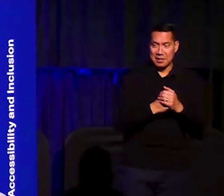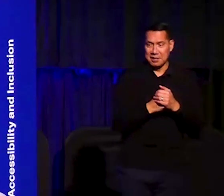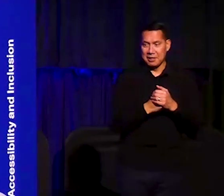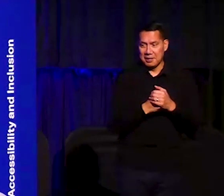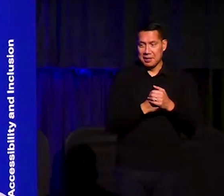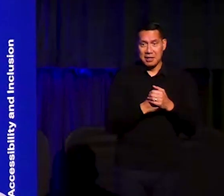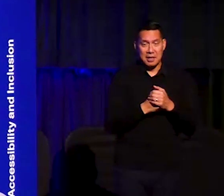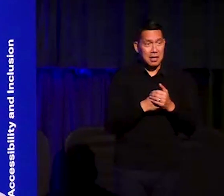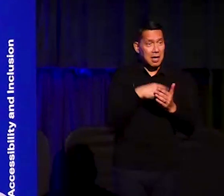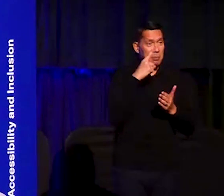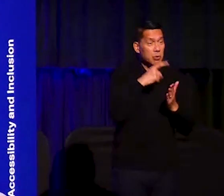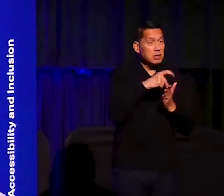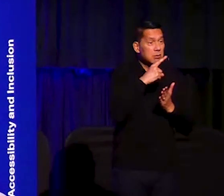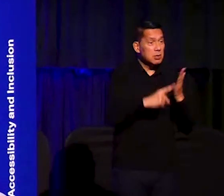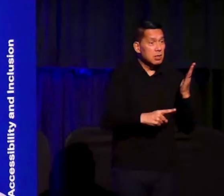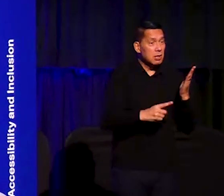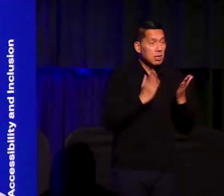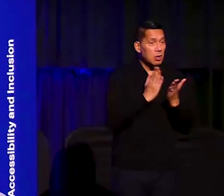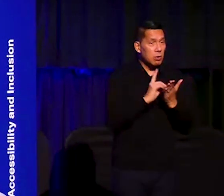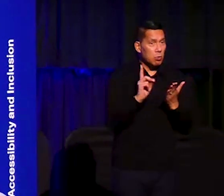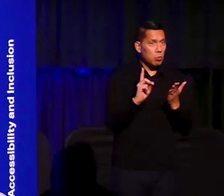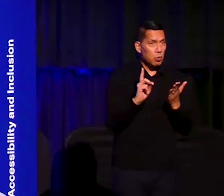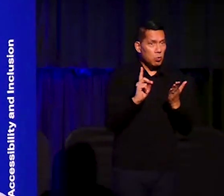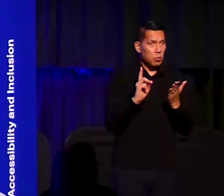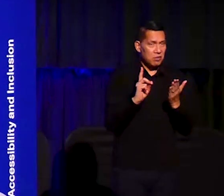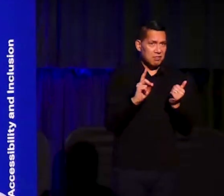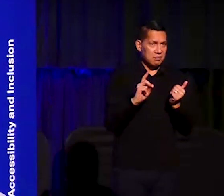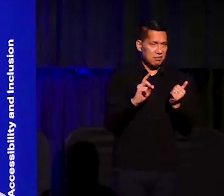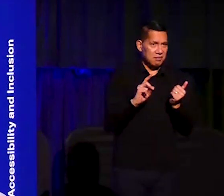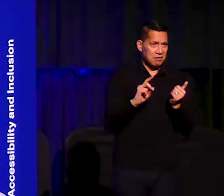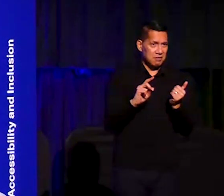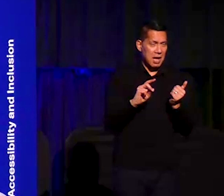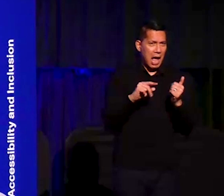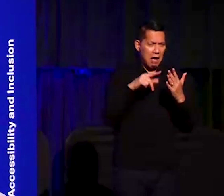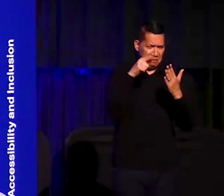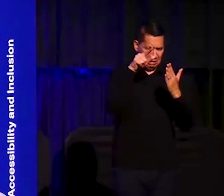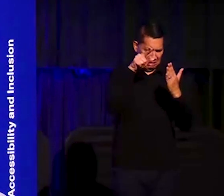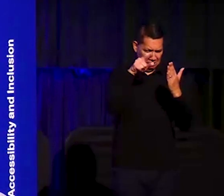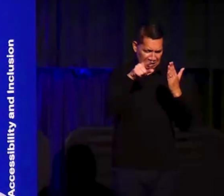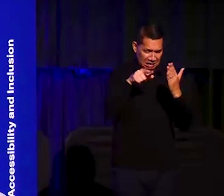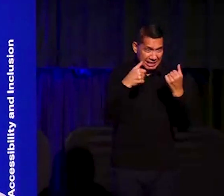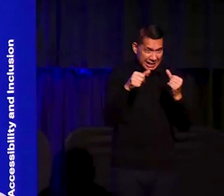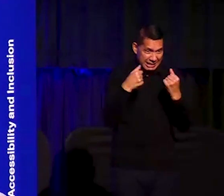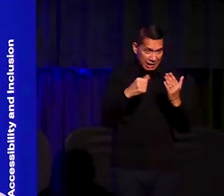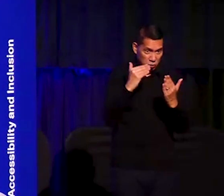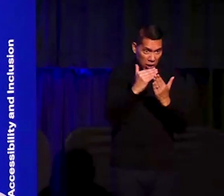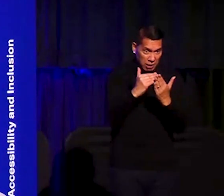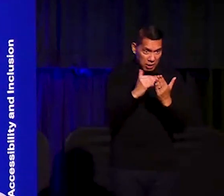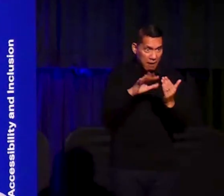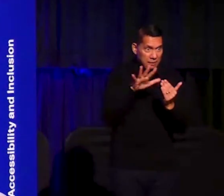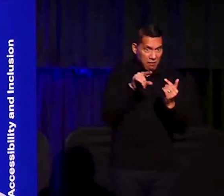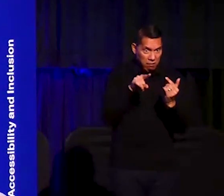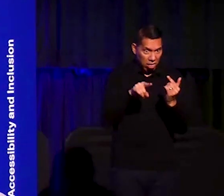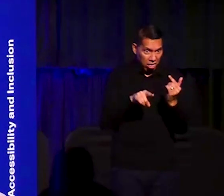don't actually care whether or not you've conformed with the 55 success criteria and 5 conformance requirements